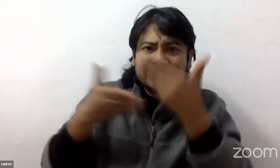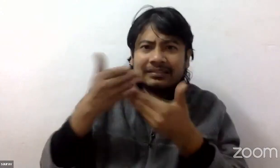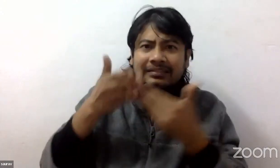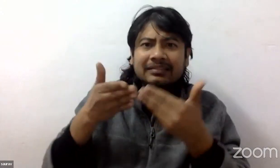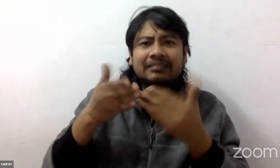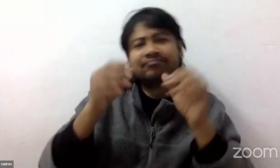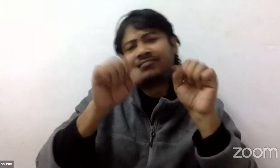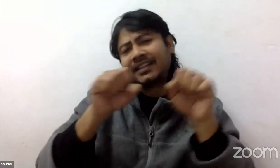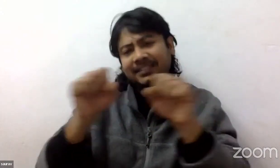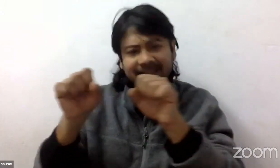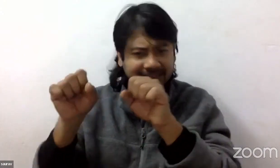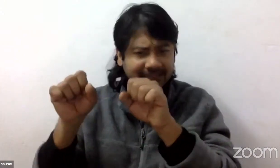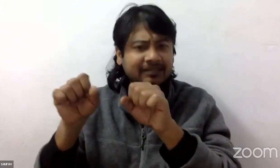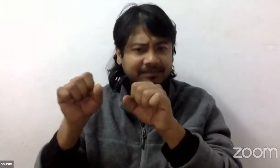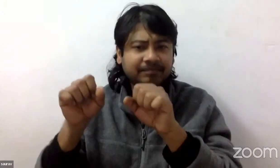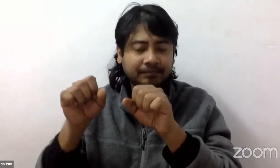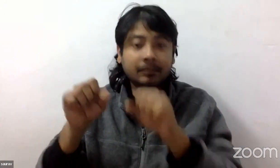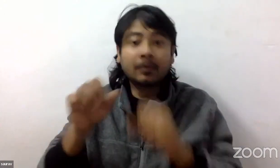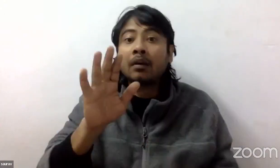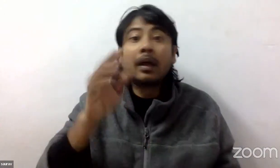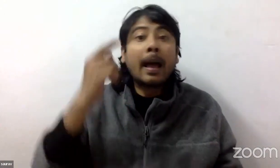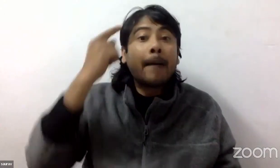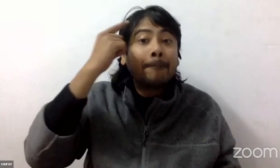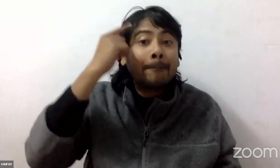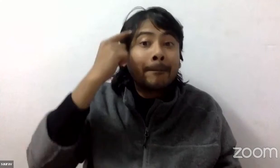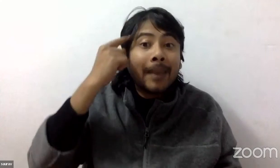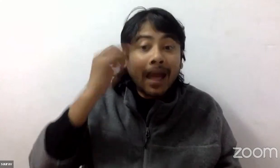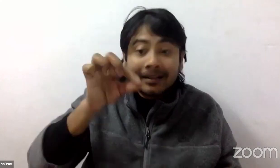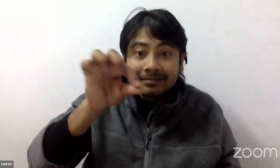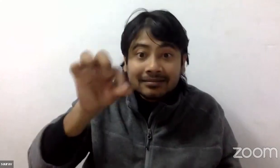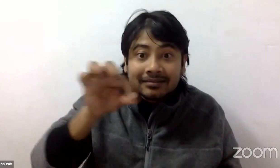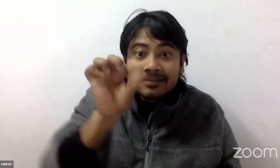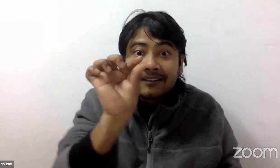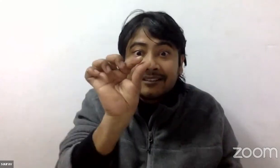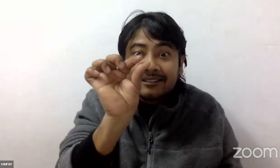mustard seeds, methi seeds, and sesame seeds.